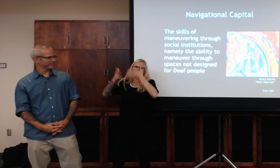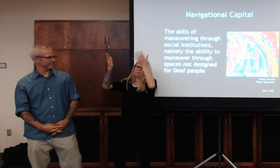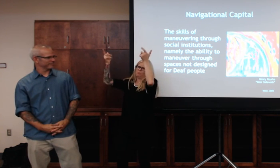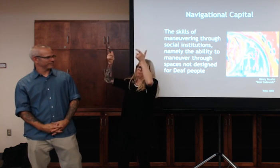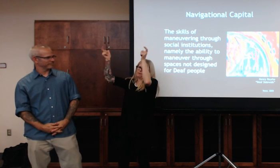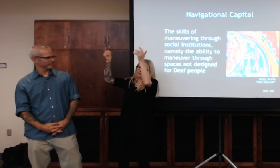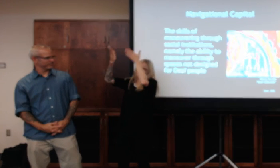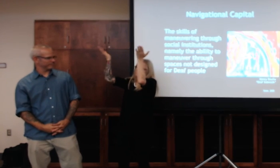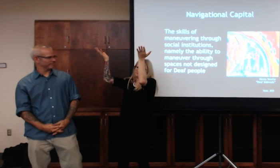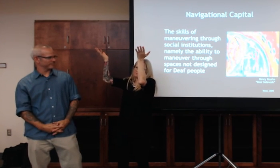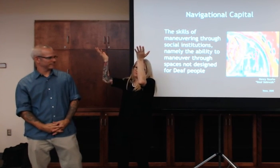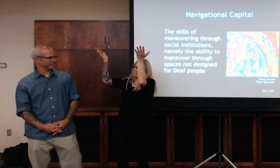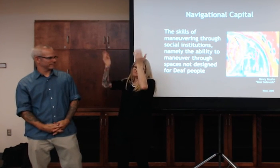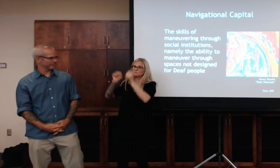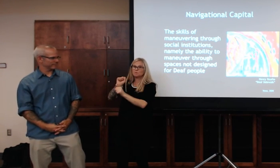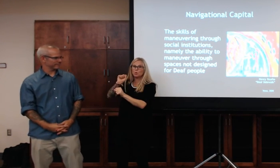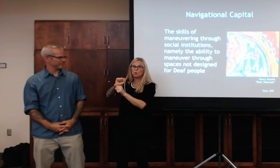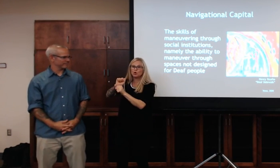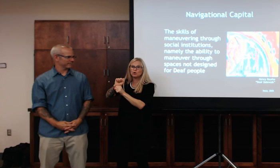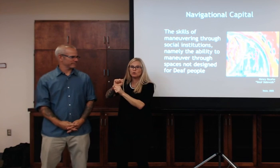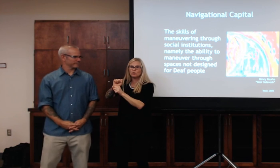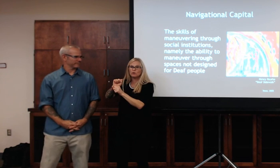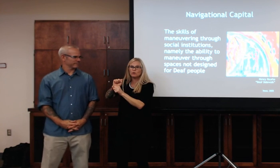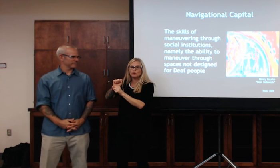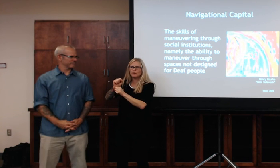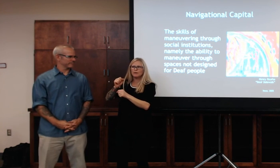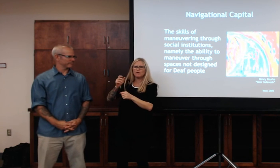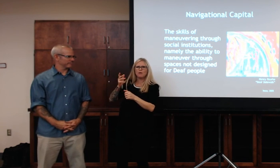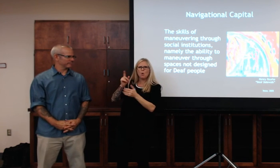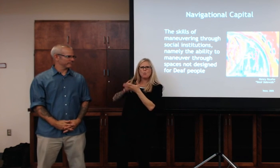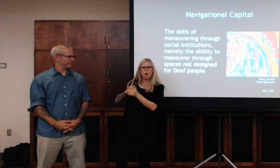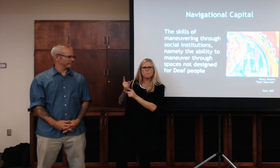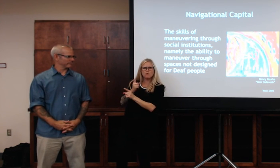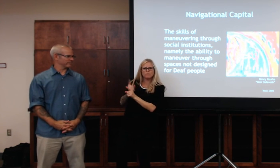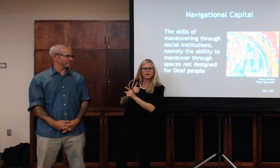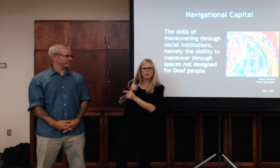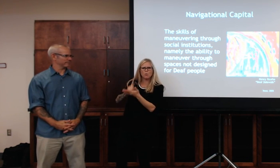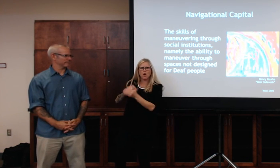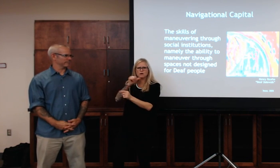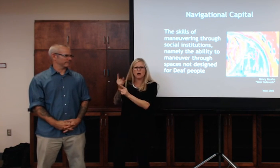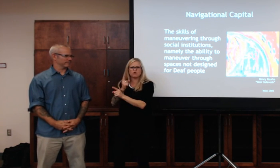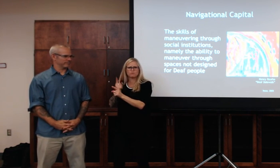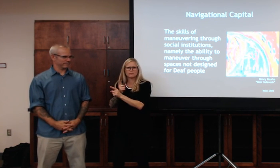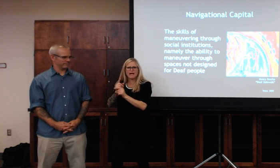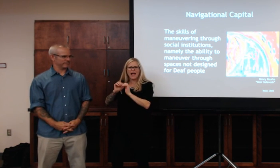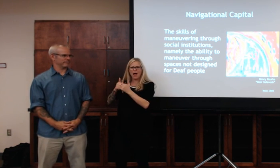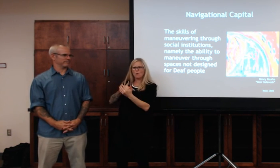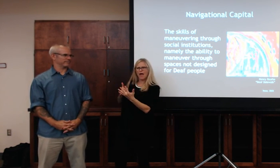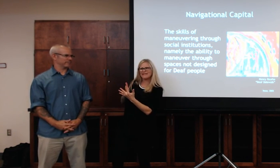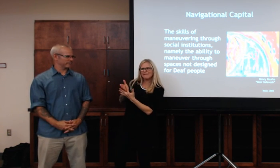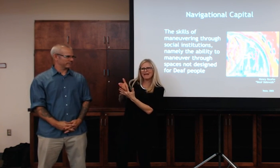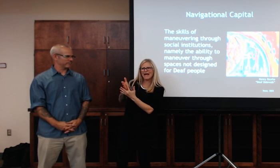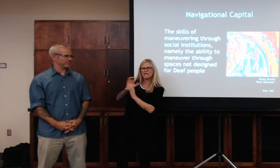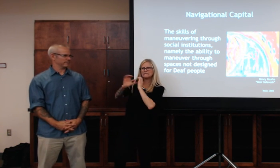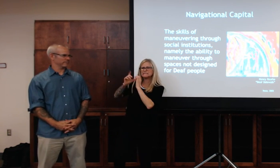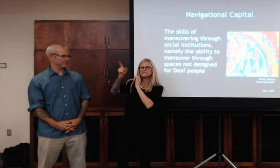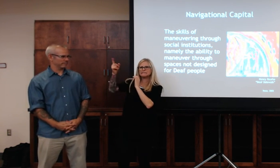Something very simple to something very major. It could be employment. What's appropriate, what's inappropriate? How can I navigate